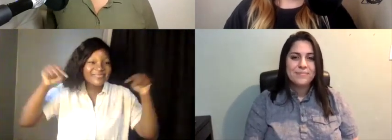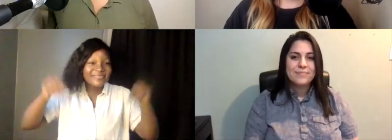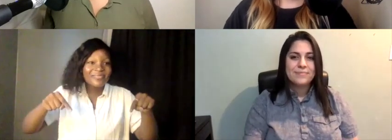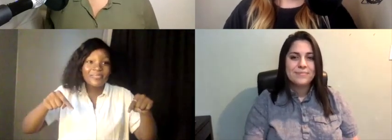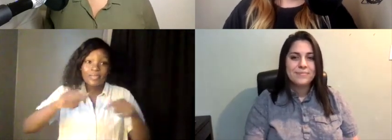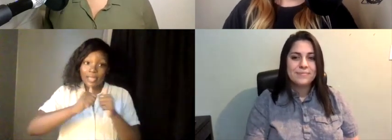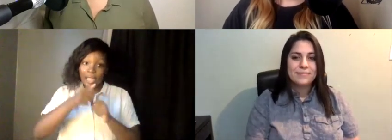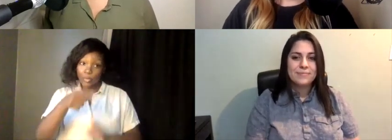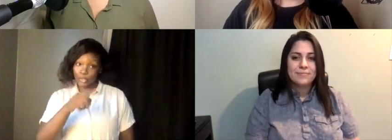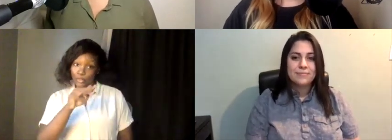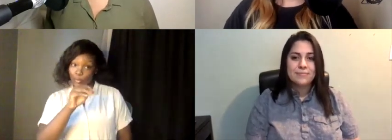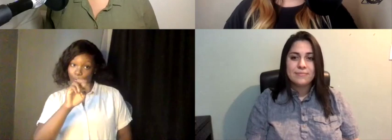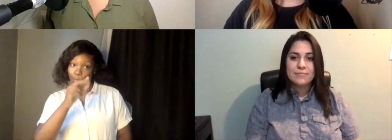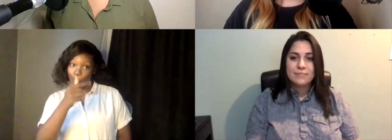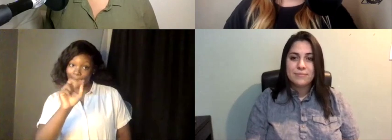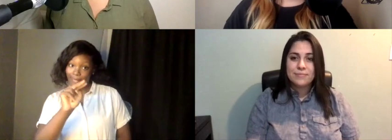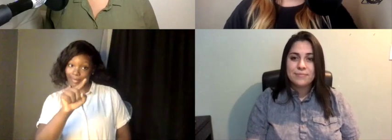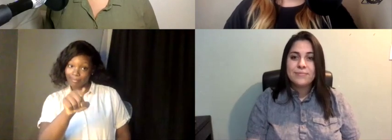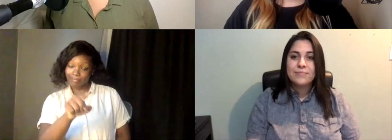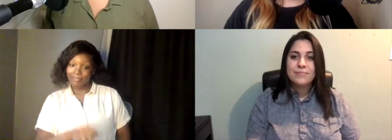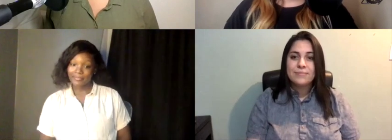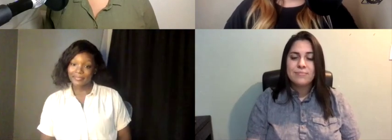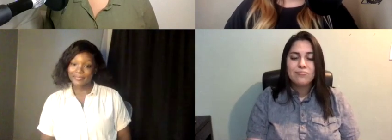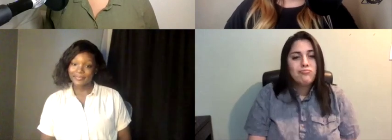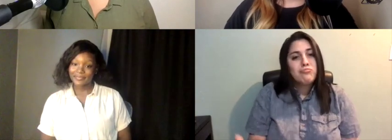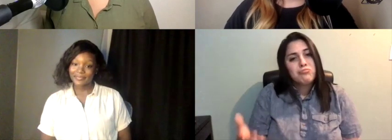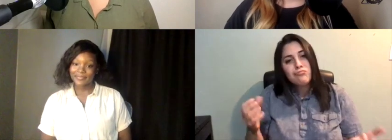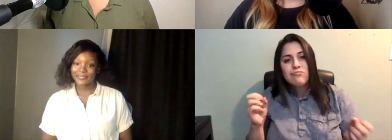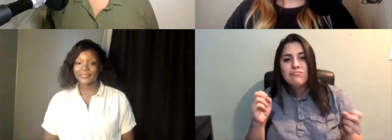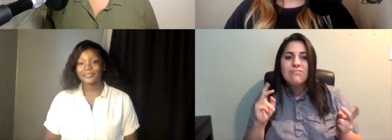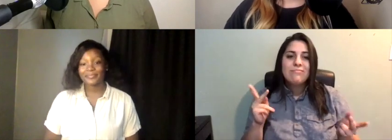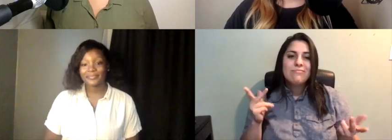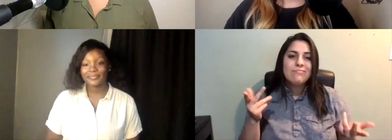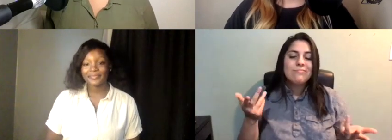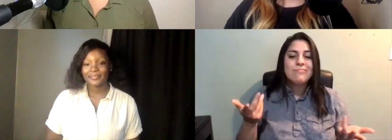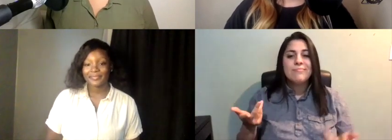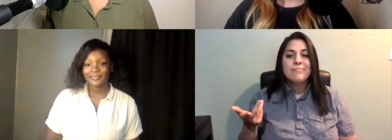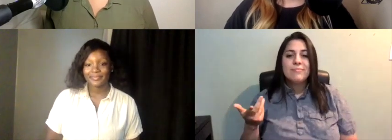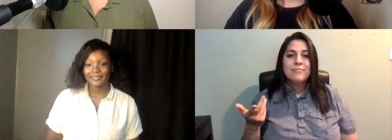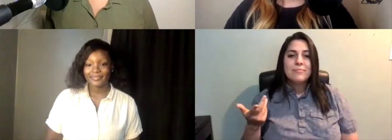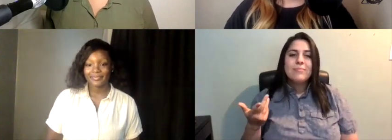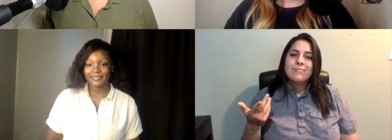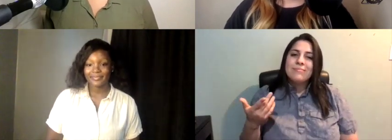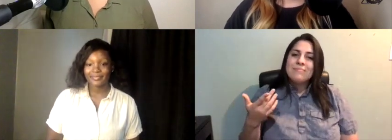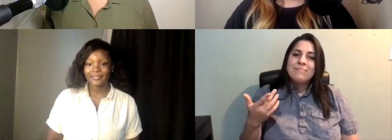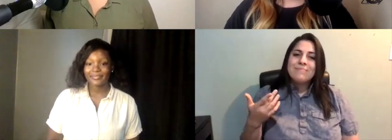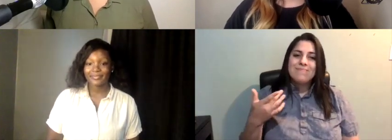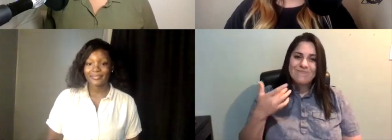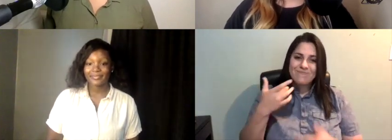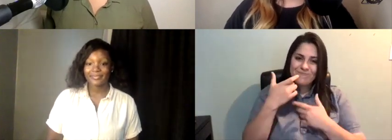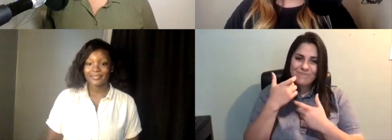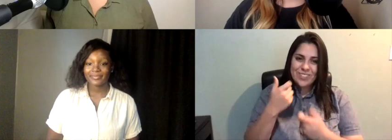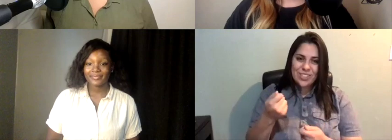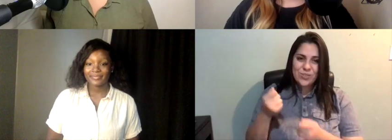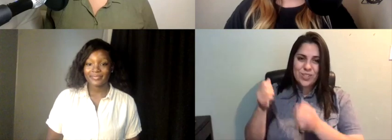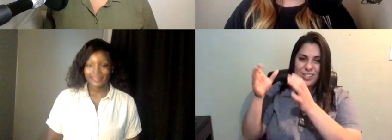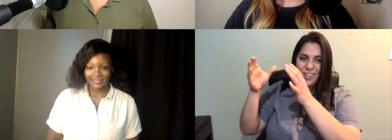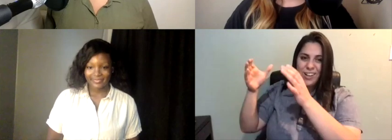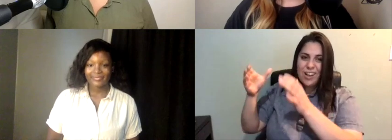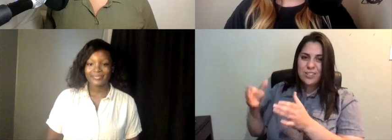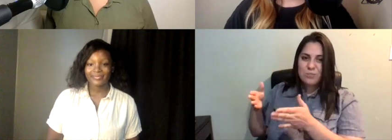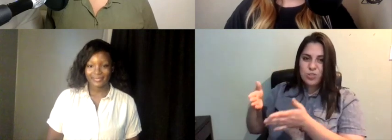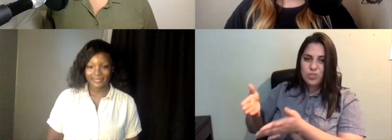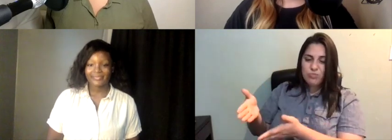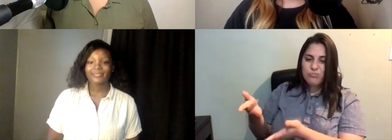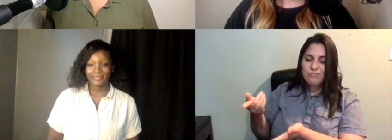doing, Morgan? I'm okay. You know what? We had an interesting customer, which, you know, it ended